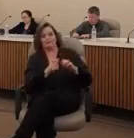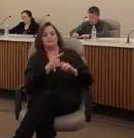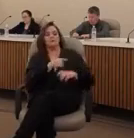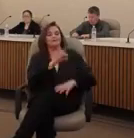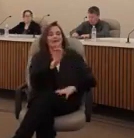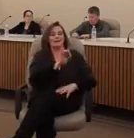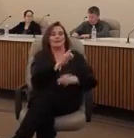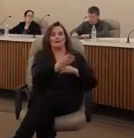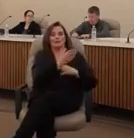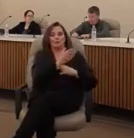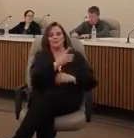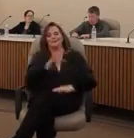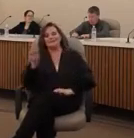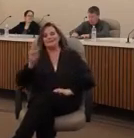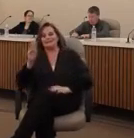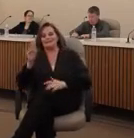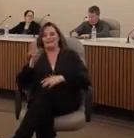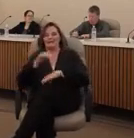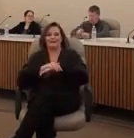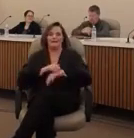Friends on Fabulous. Thank you.